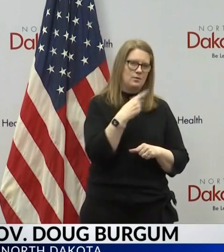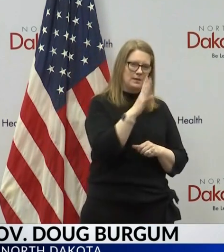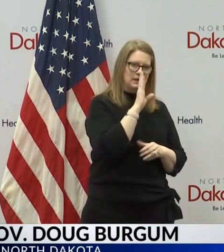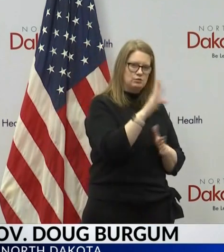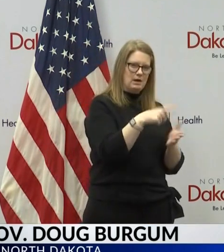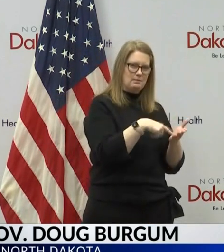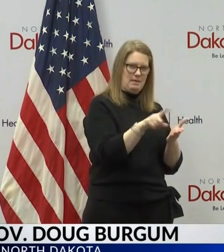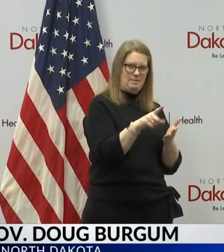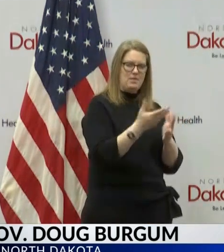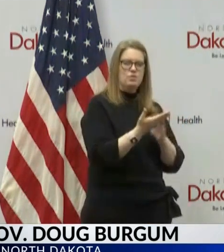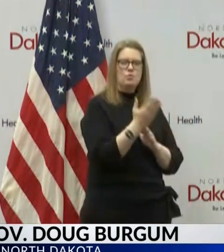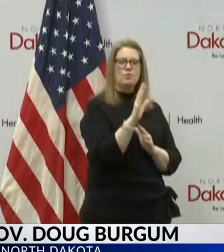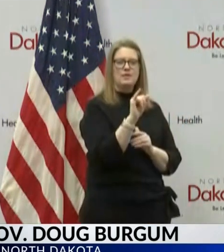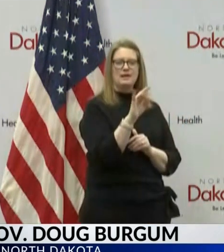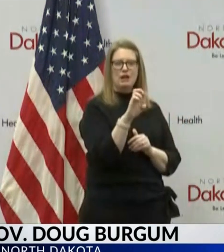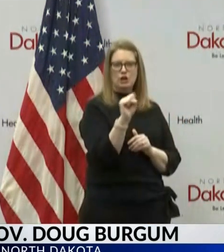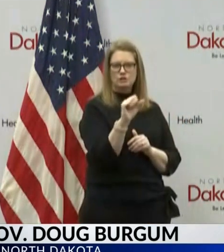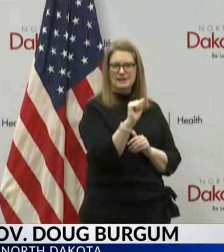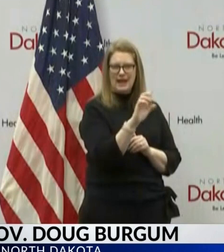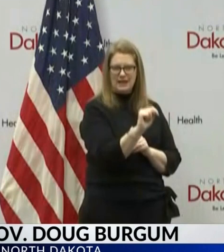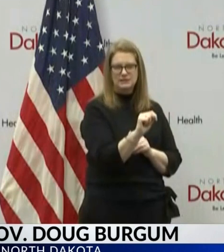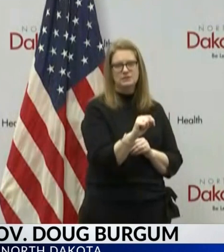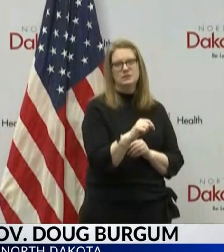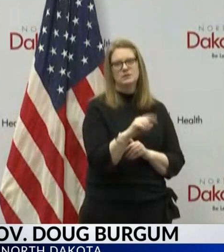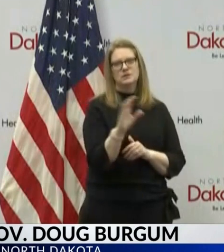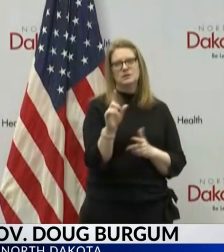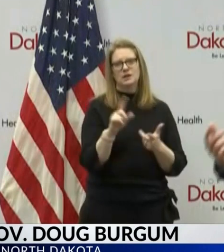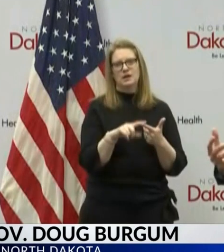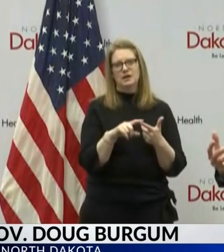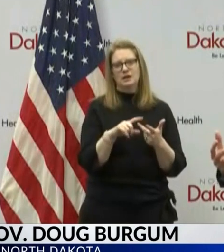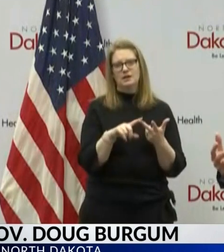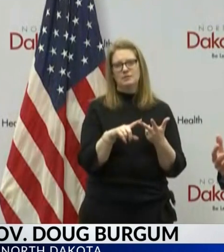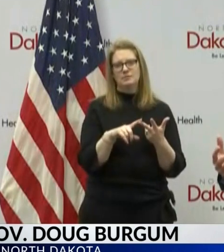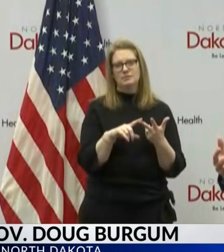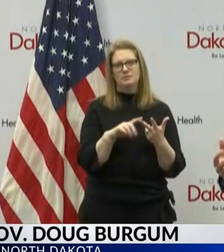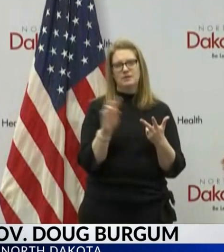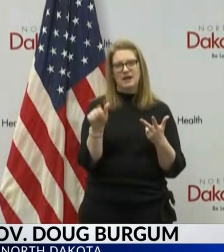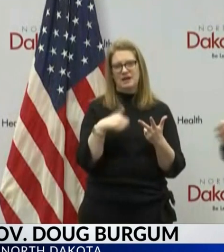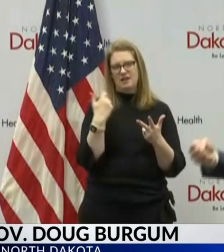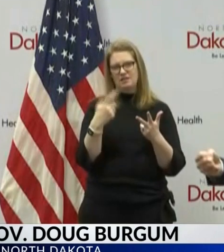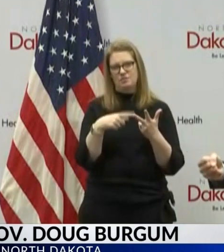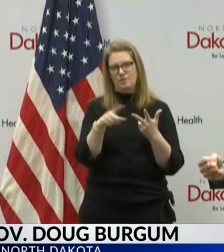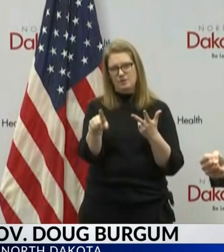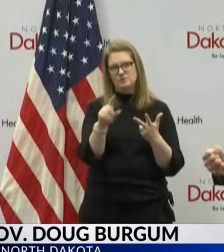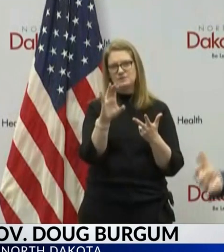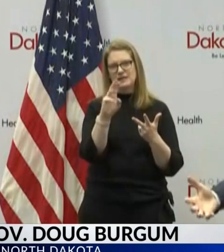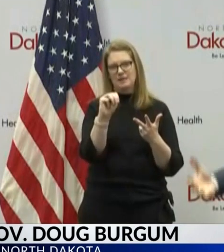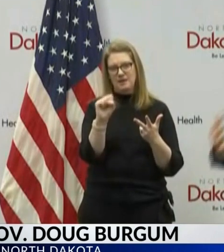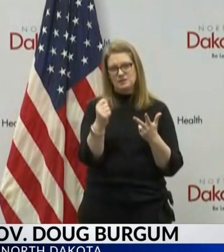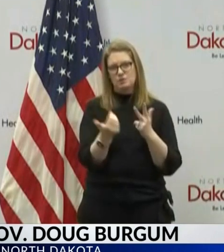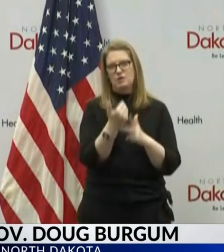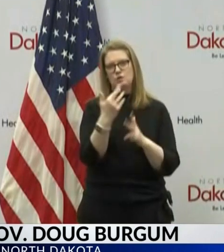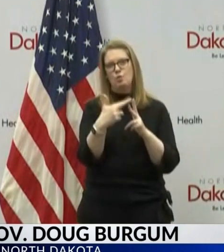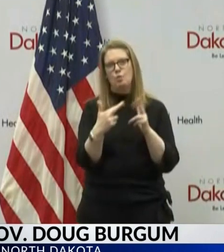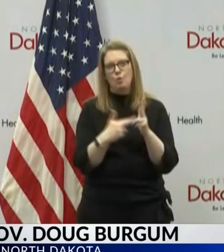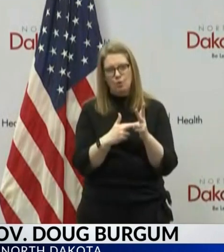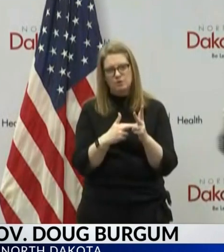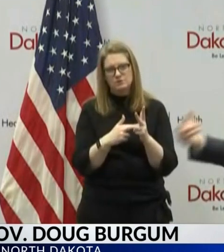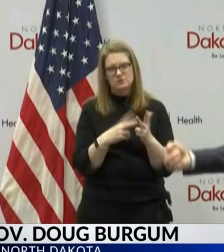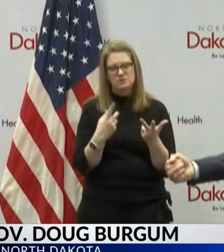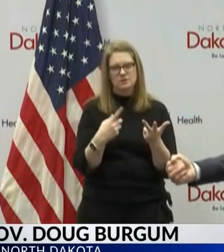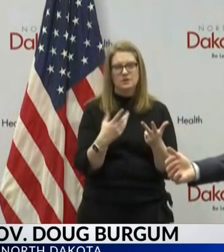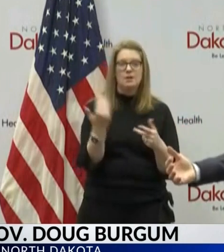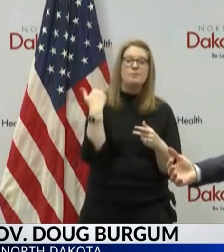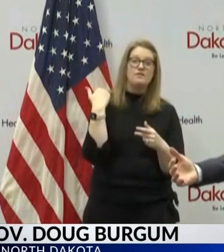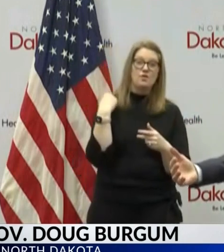payments through the CARES Act, and others could be through your traditional reimbursement from CMS under new rules, where you're getting reimbursed for stuff